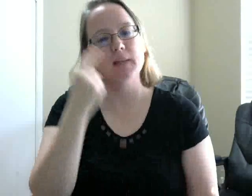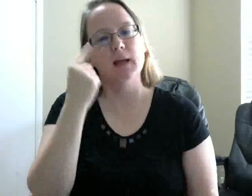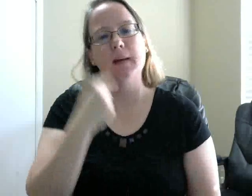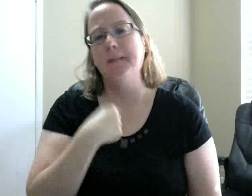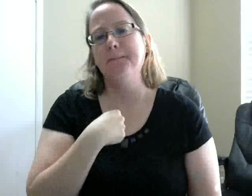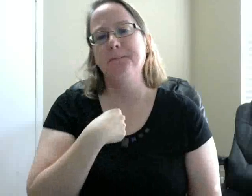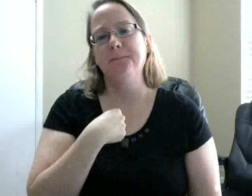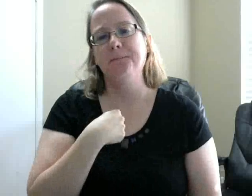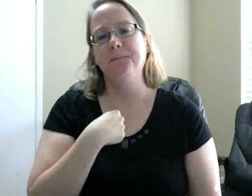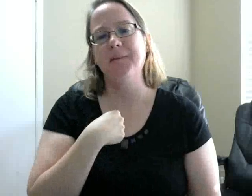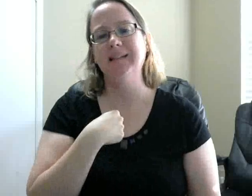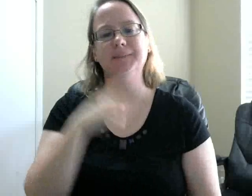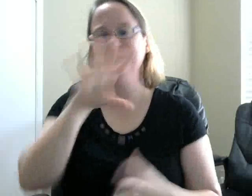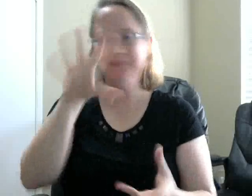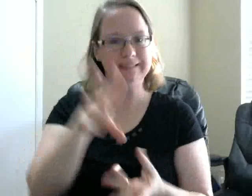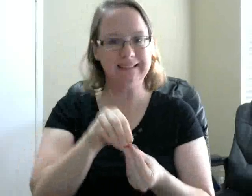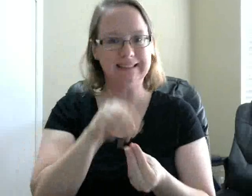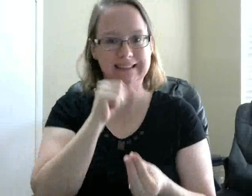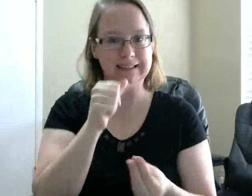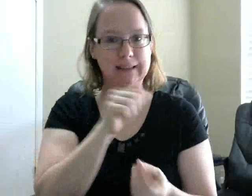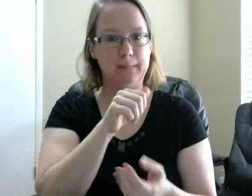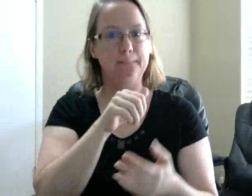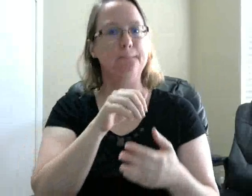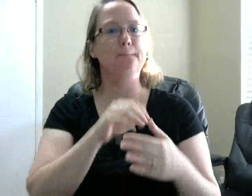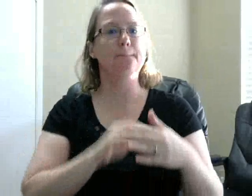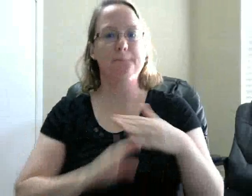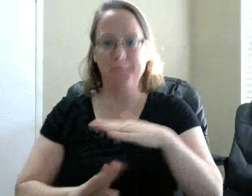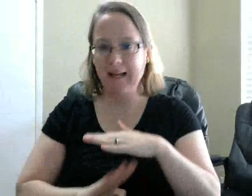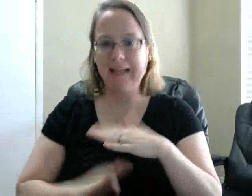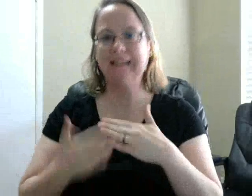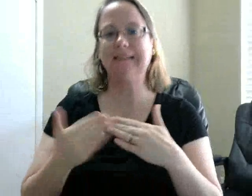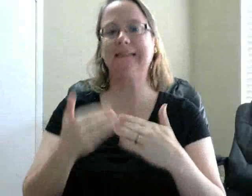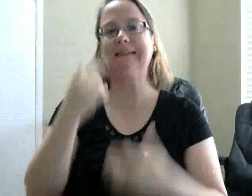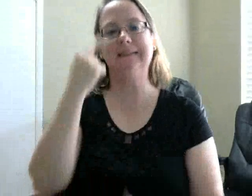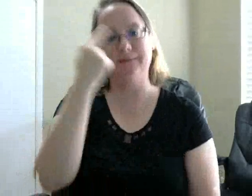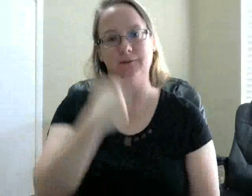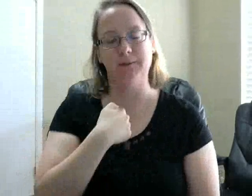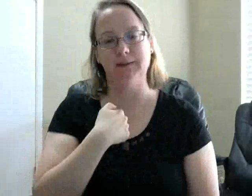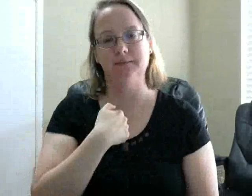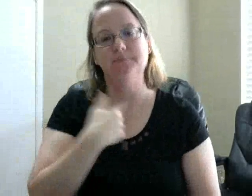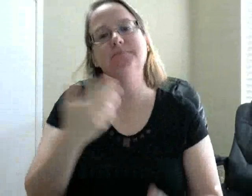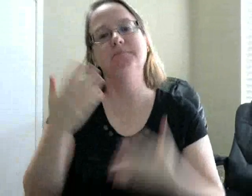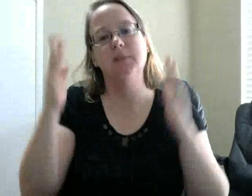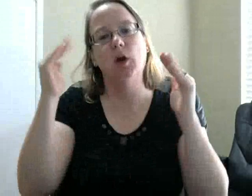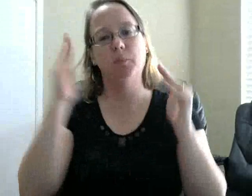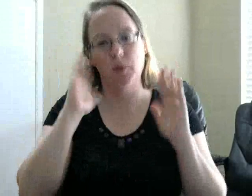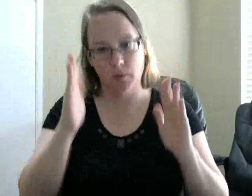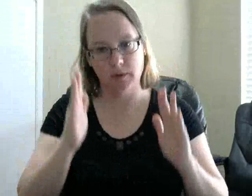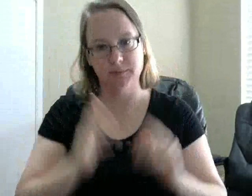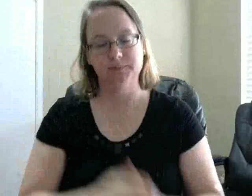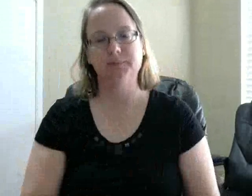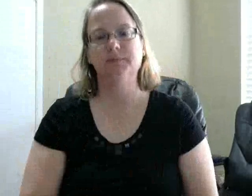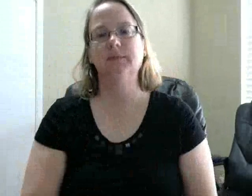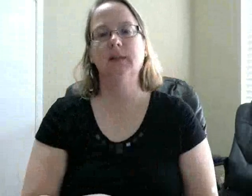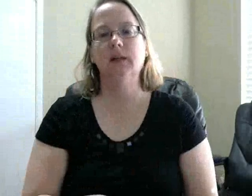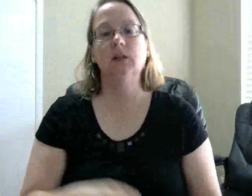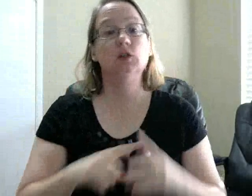apologize. Hopefully by the end of this presentation or in a couple of weeks it will seem basic. So let's get started with, I guess we could say,